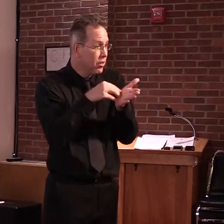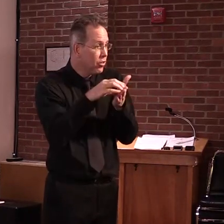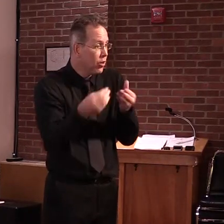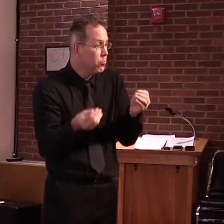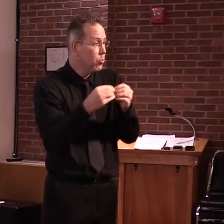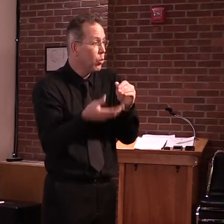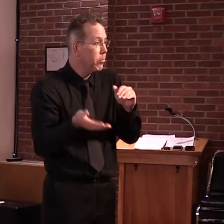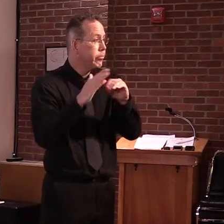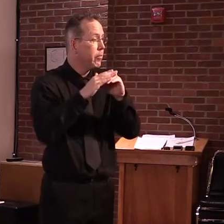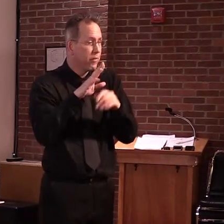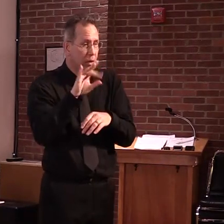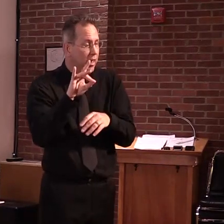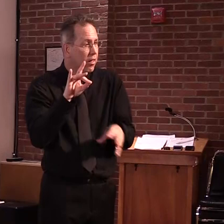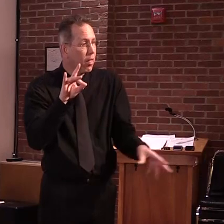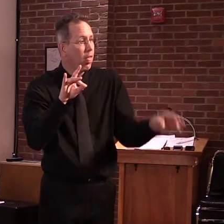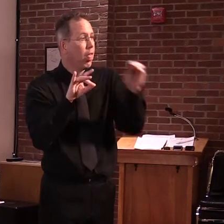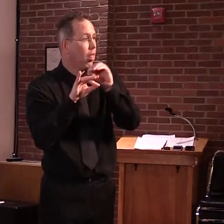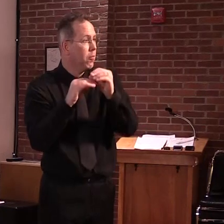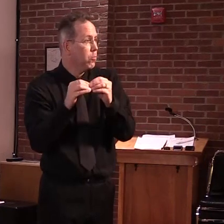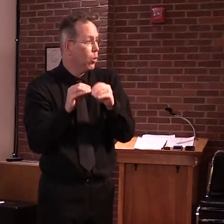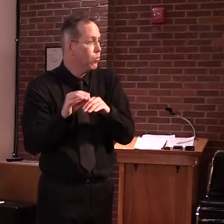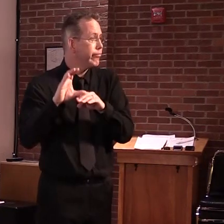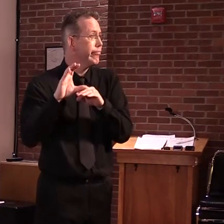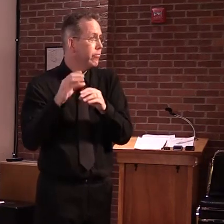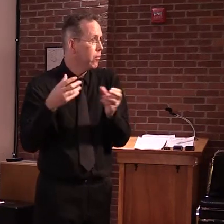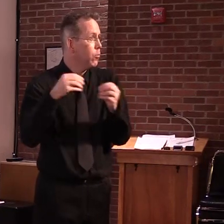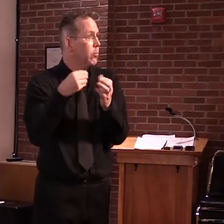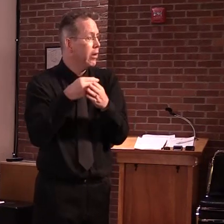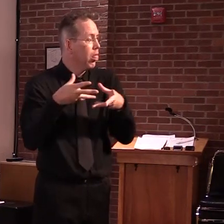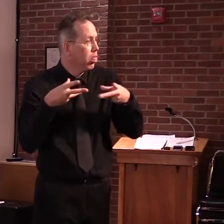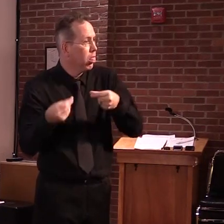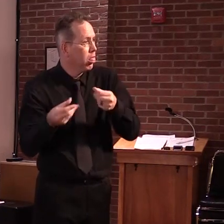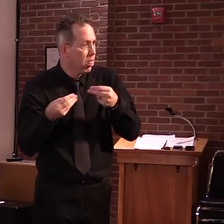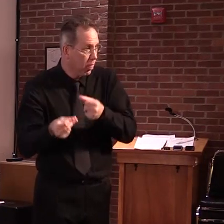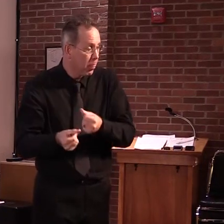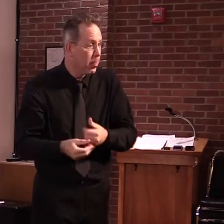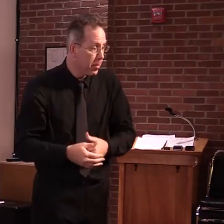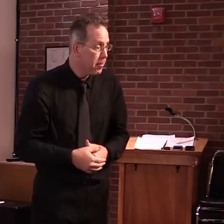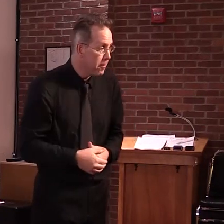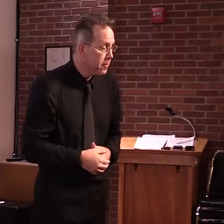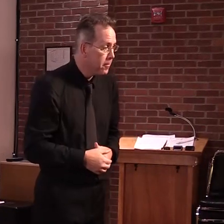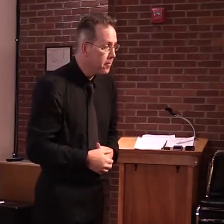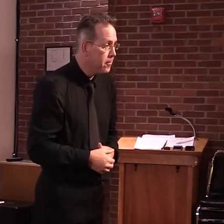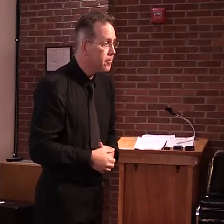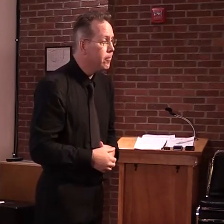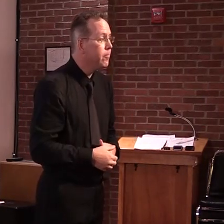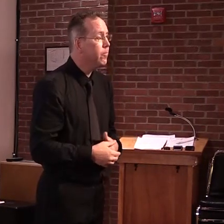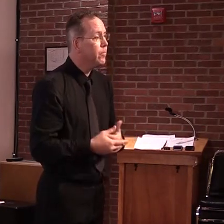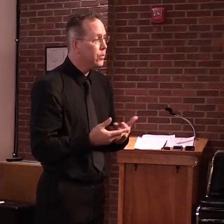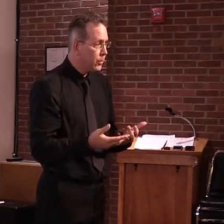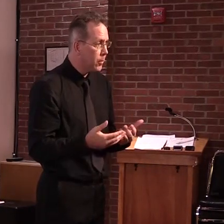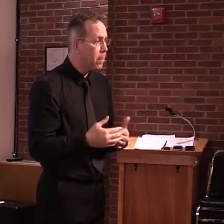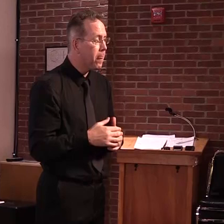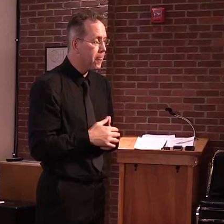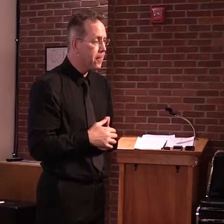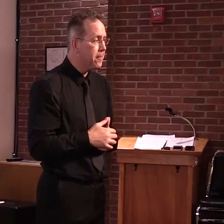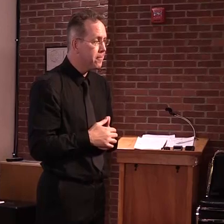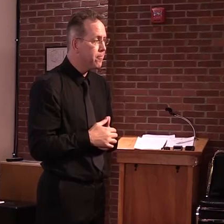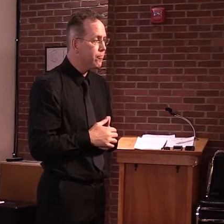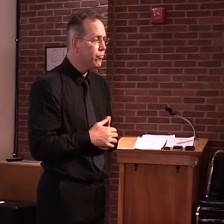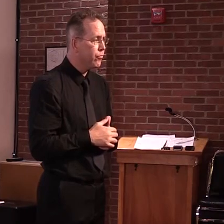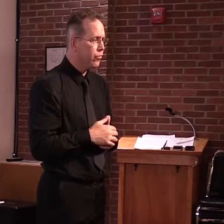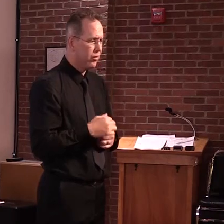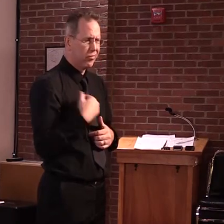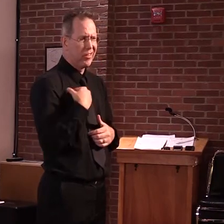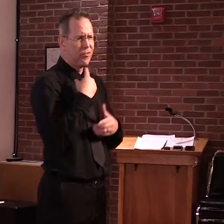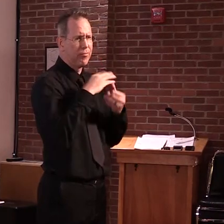we phase it down, but we are going to institute, as I said at the last press conference, a whole host